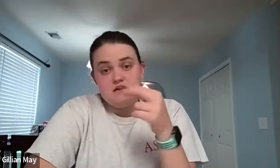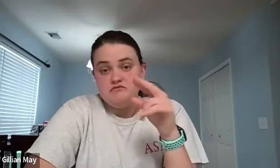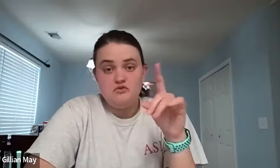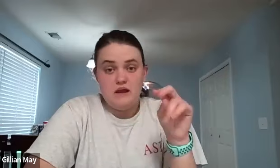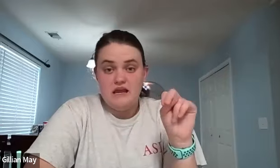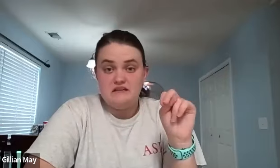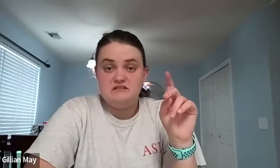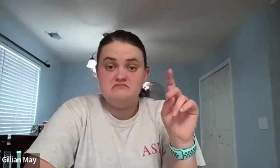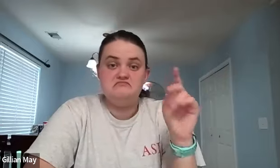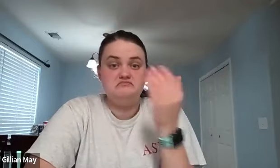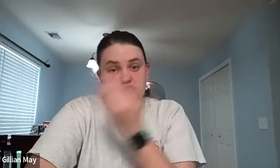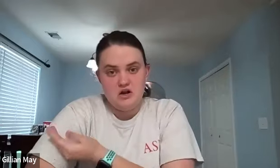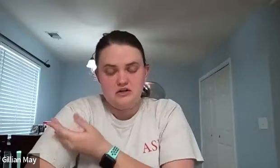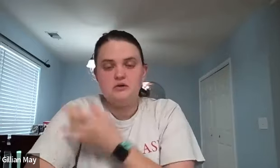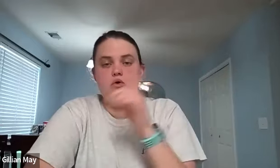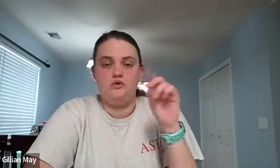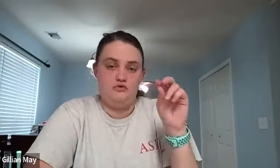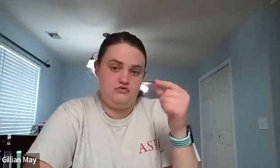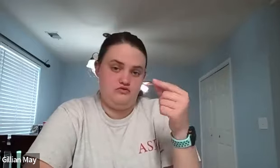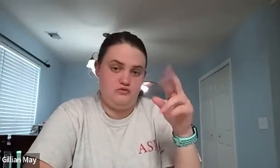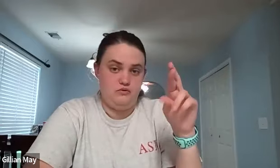it, granddaughter or